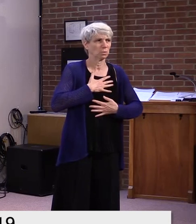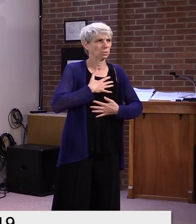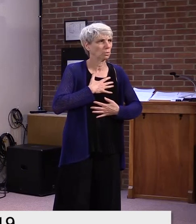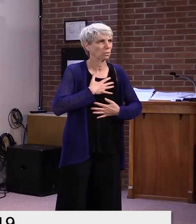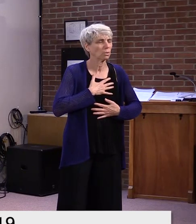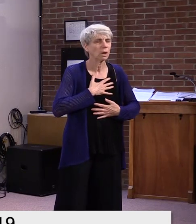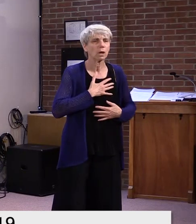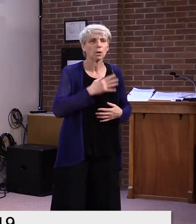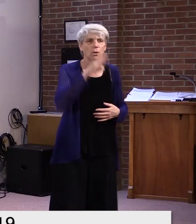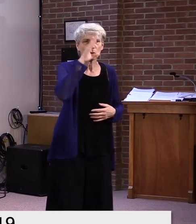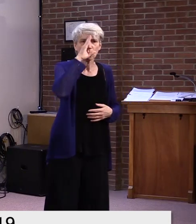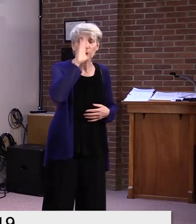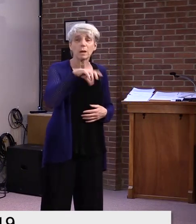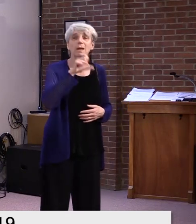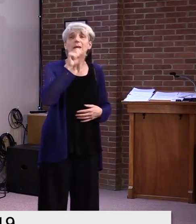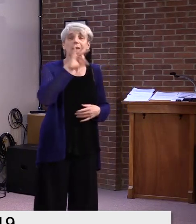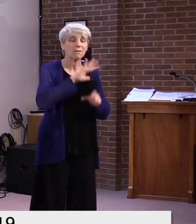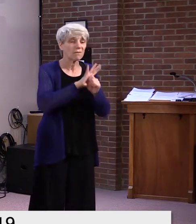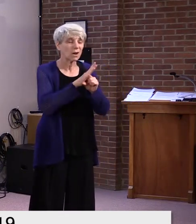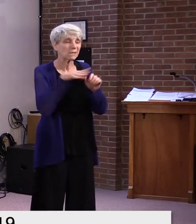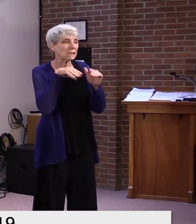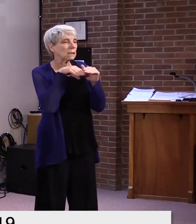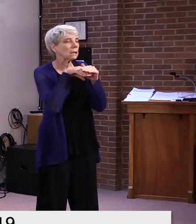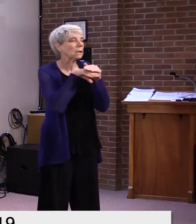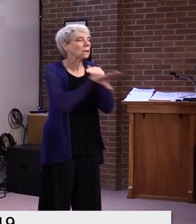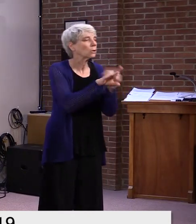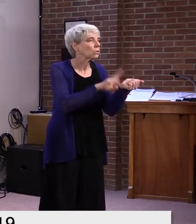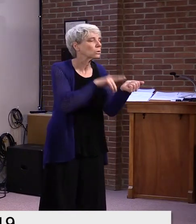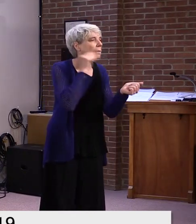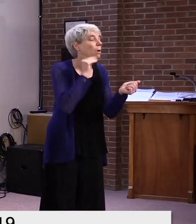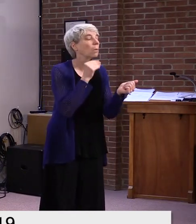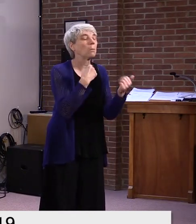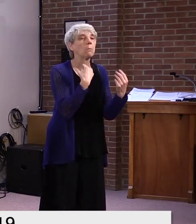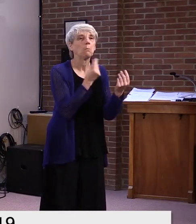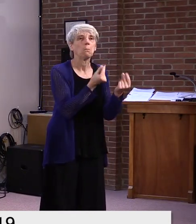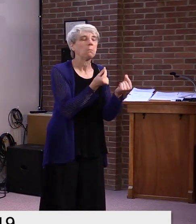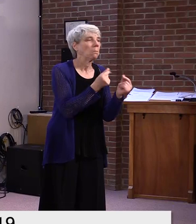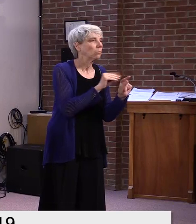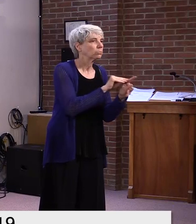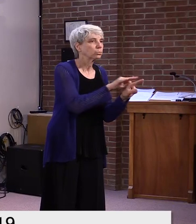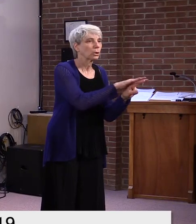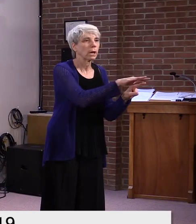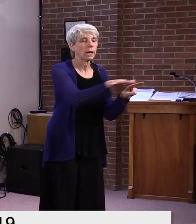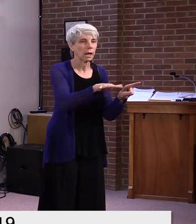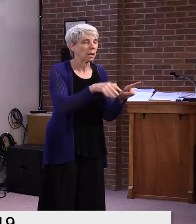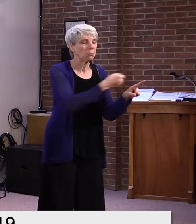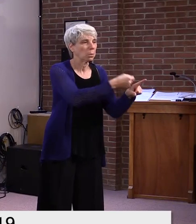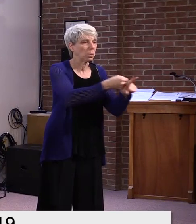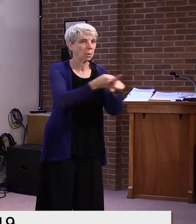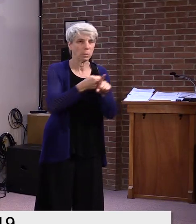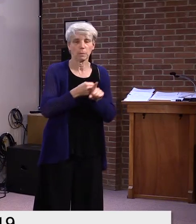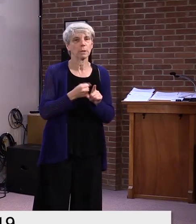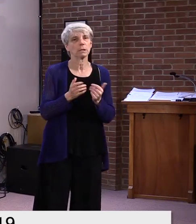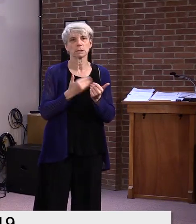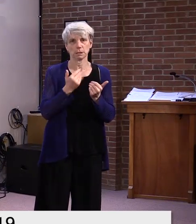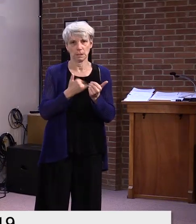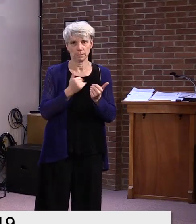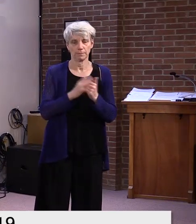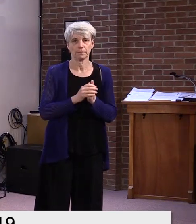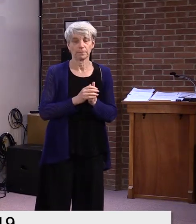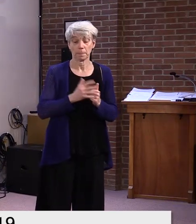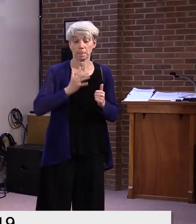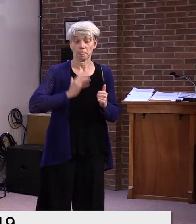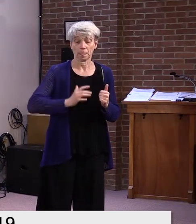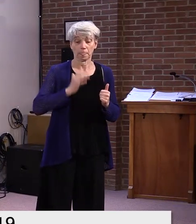long-term care facility, it can spread quickly and have devastating results. At the height of the